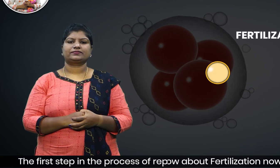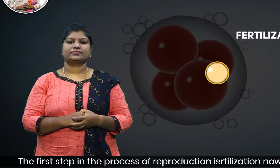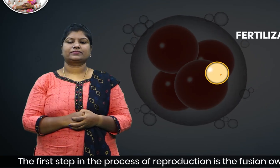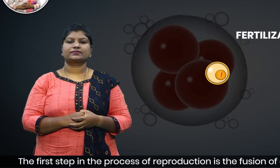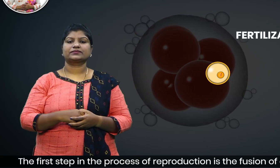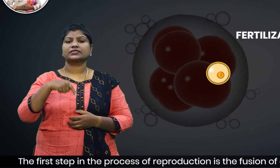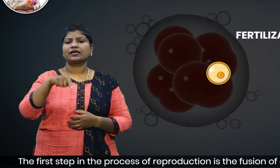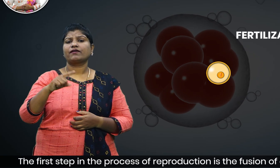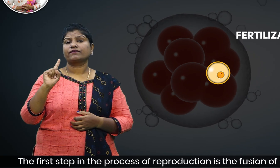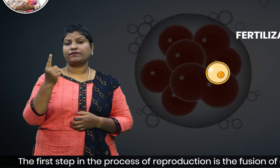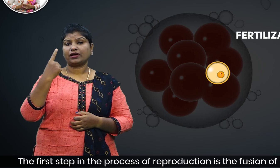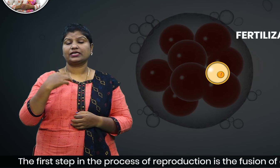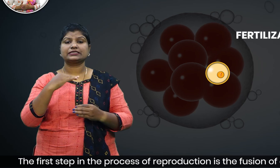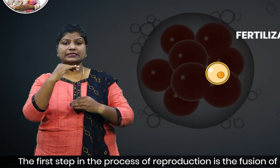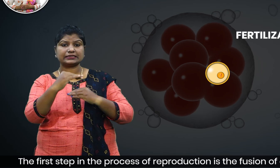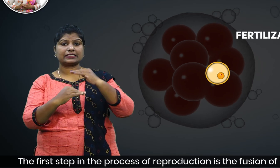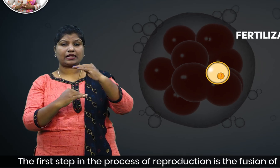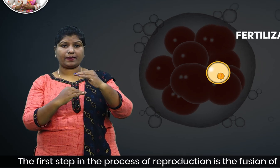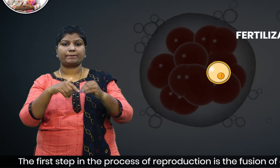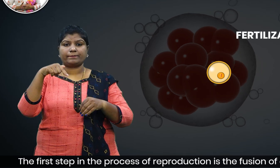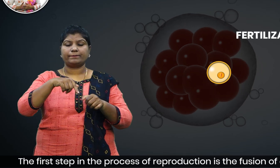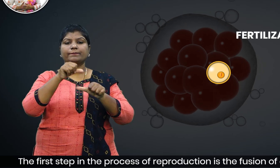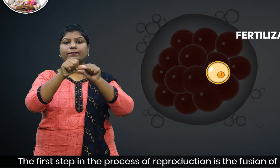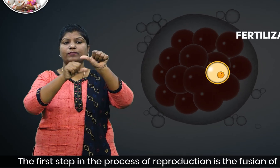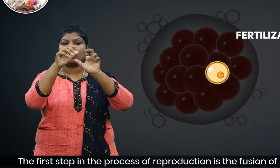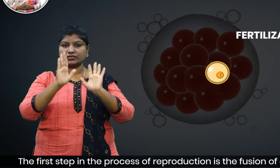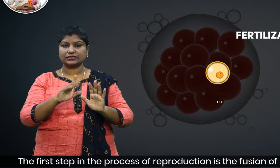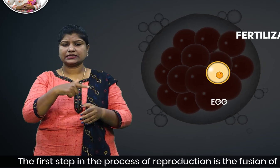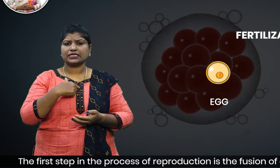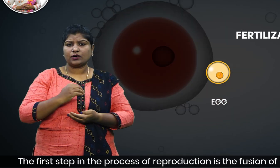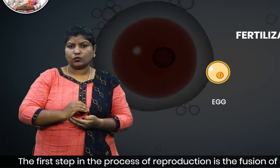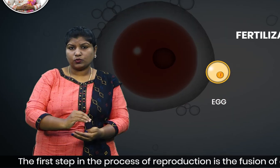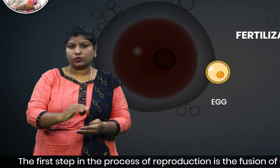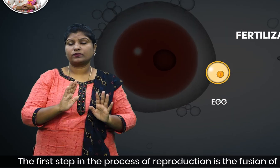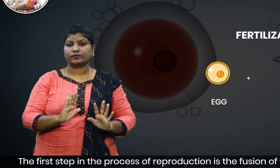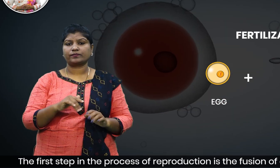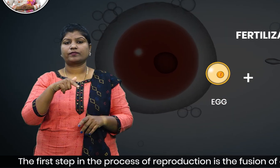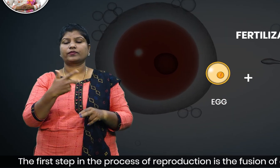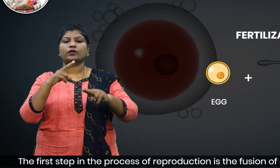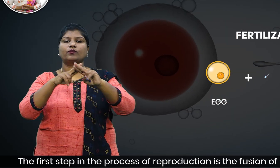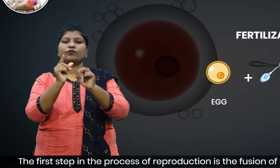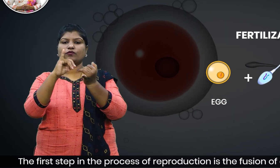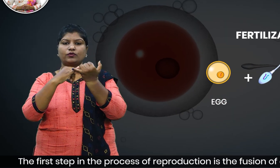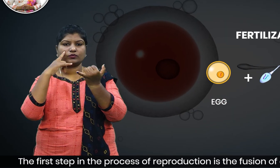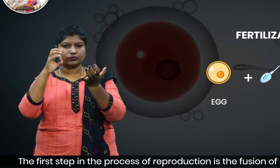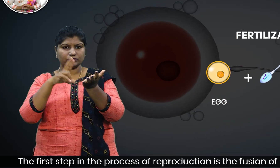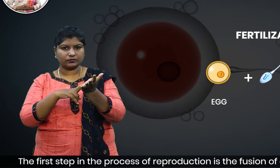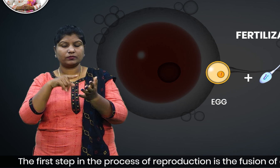The first step in the process of reproduction is the fusion of a